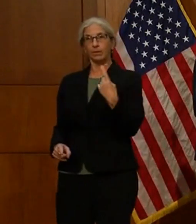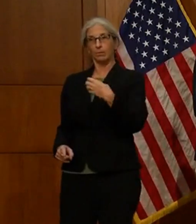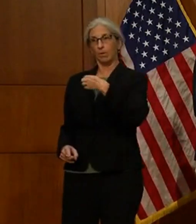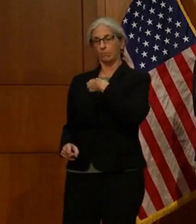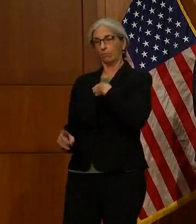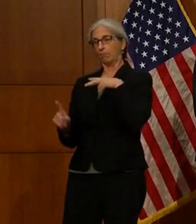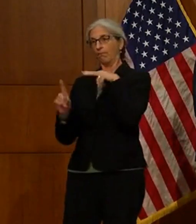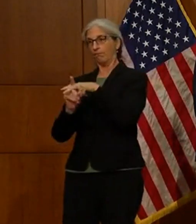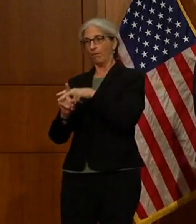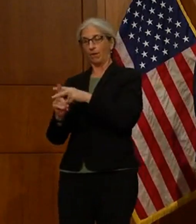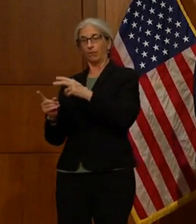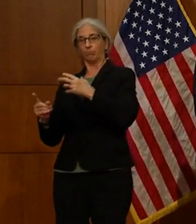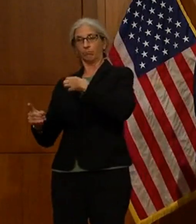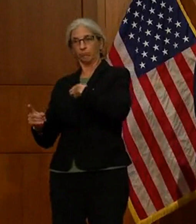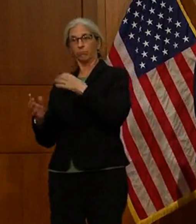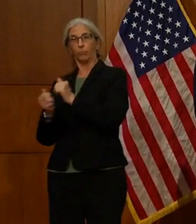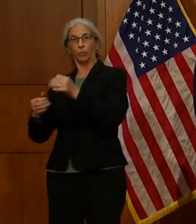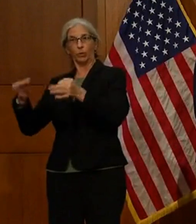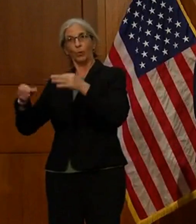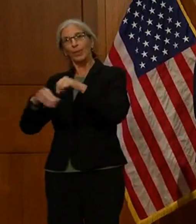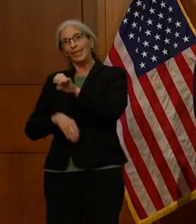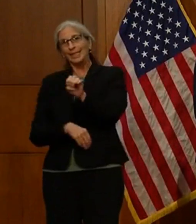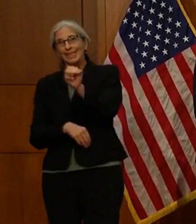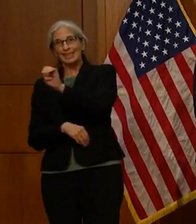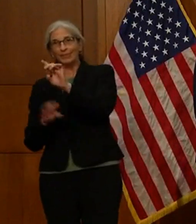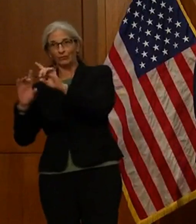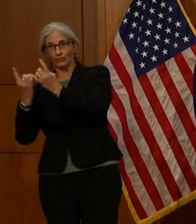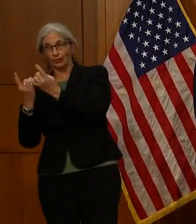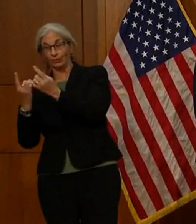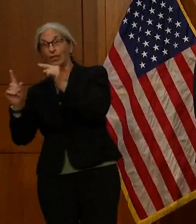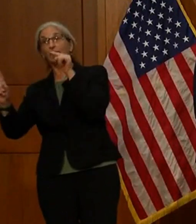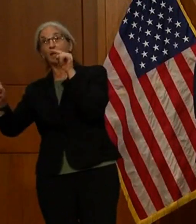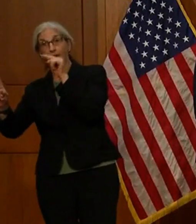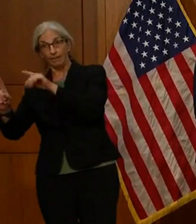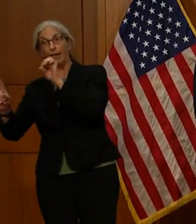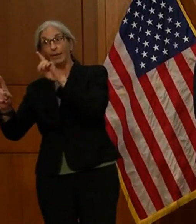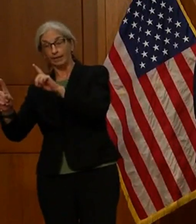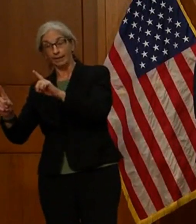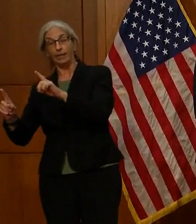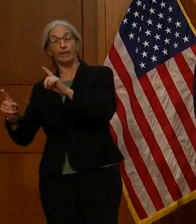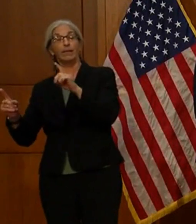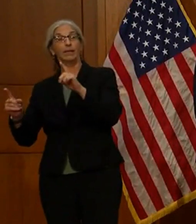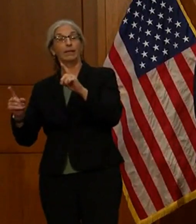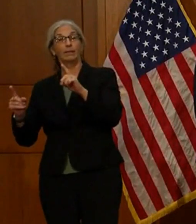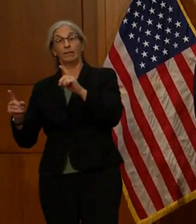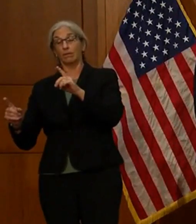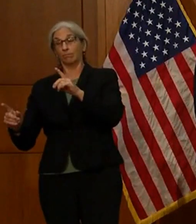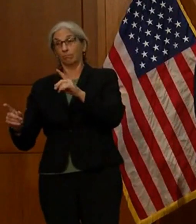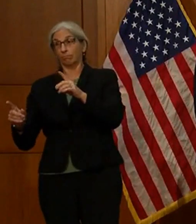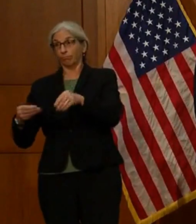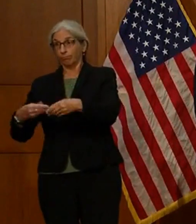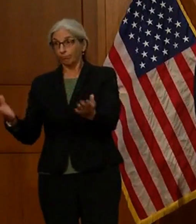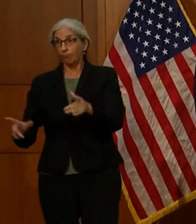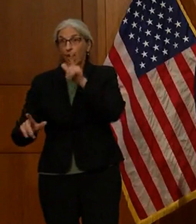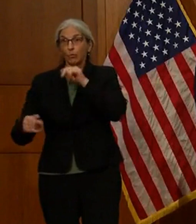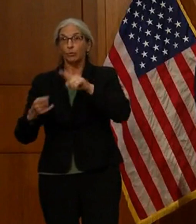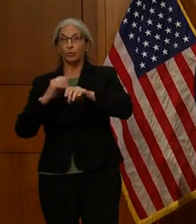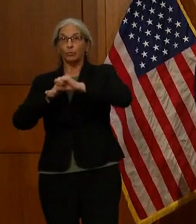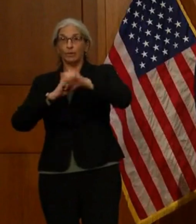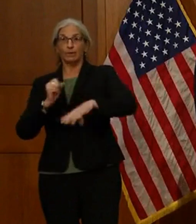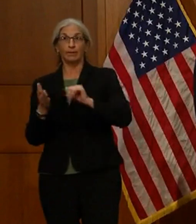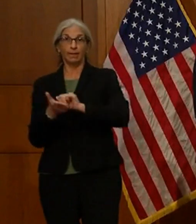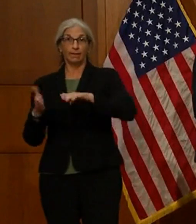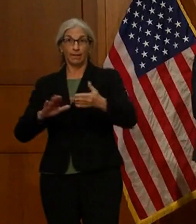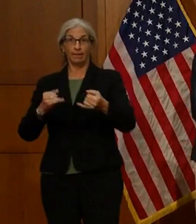the Eastern District, and the Eastern District issued an order to elect to extend the deadline. And as the Governor said, he would